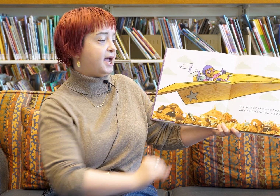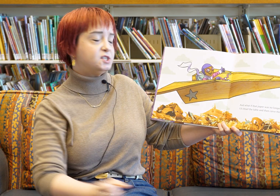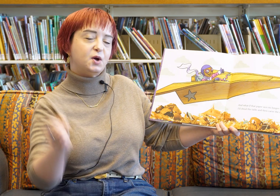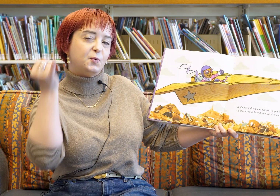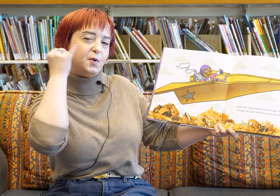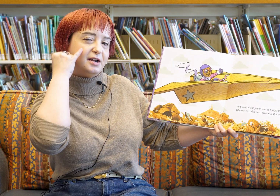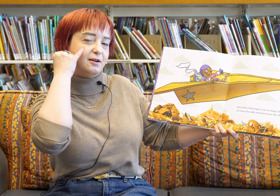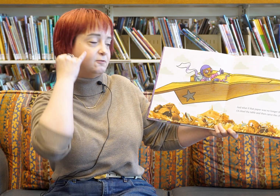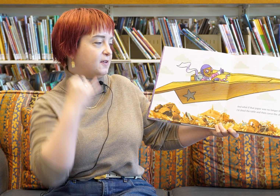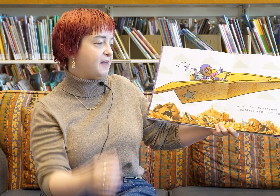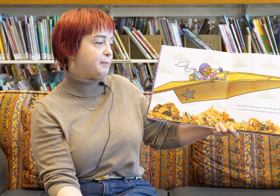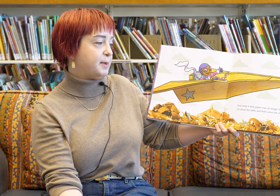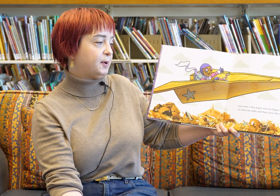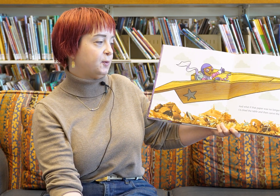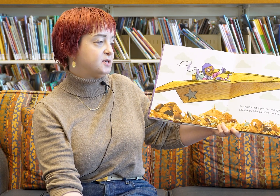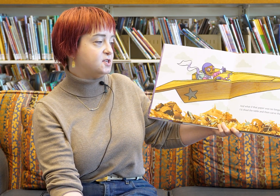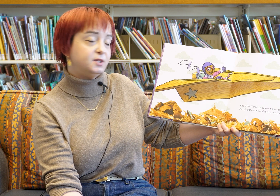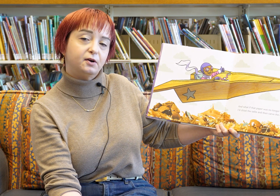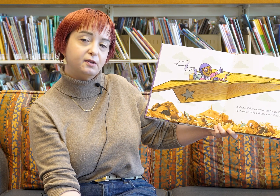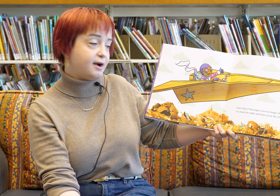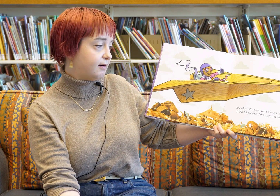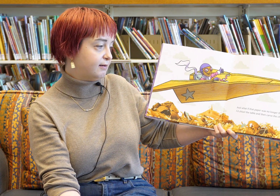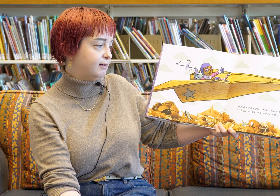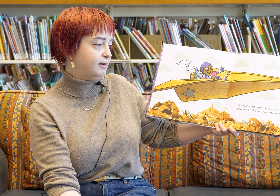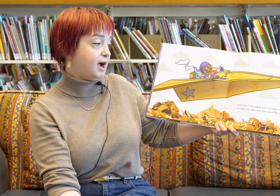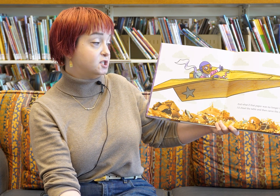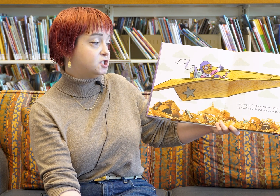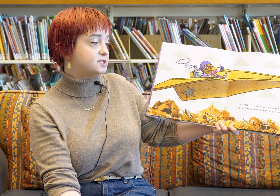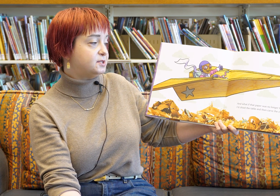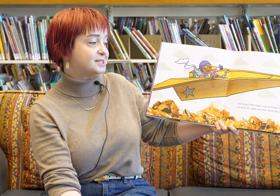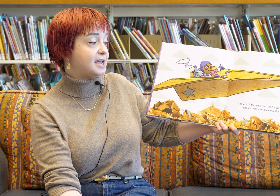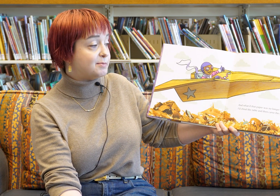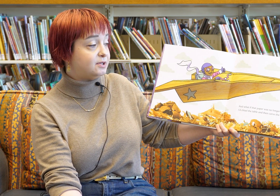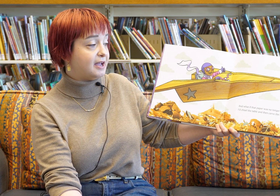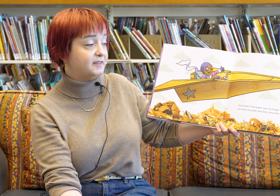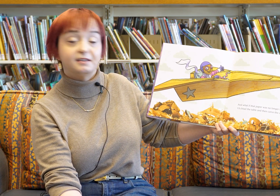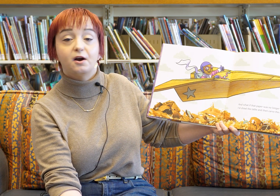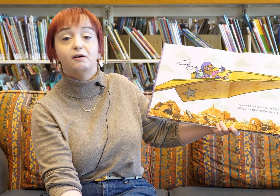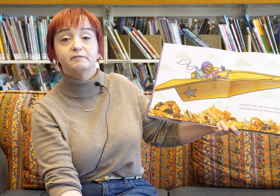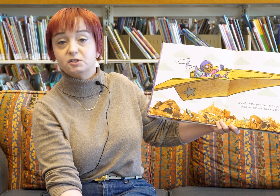And what if that paper was no longer there? I'd chisel the table and then carve the